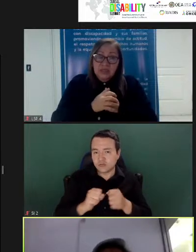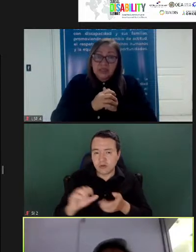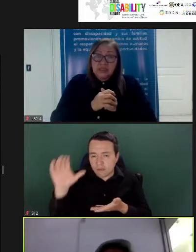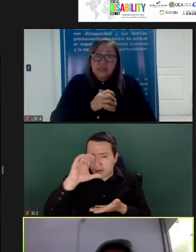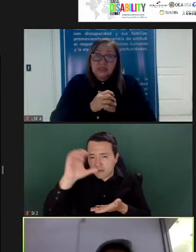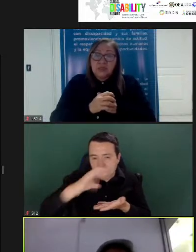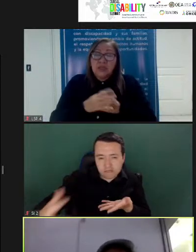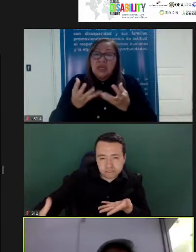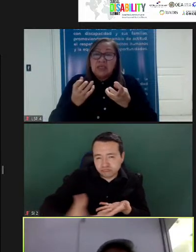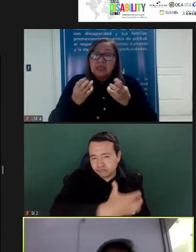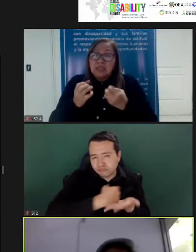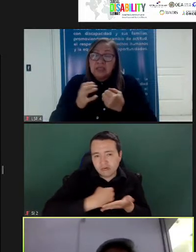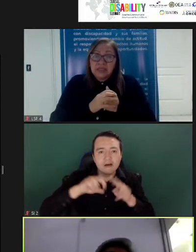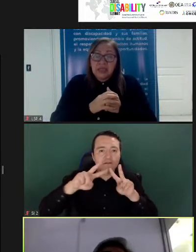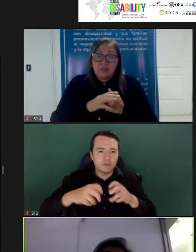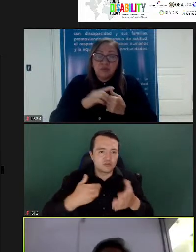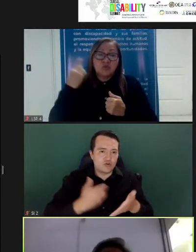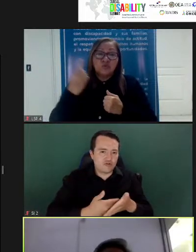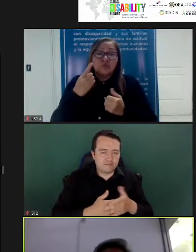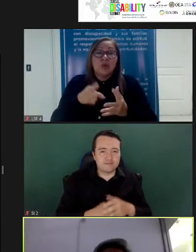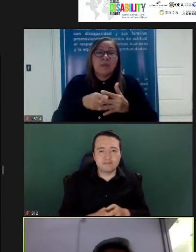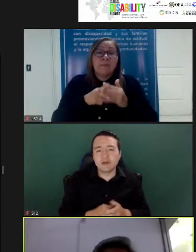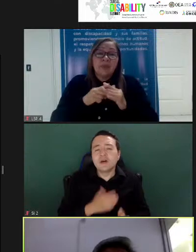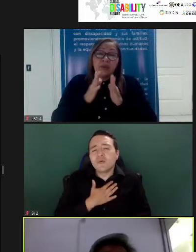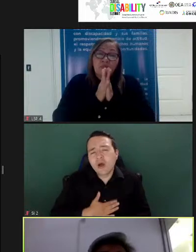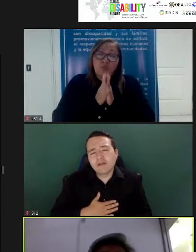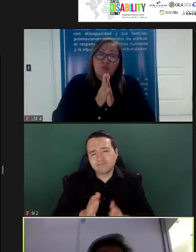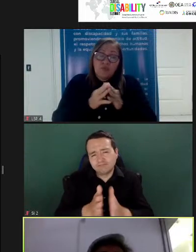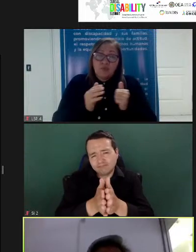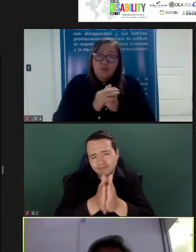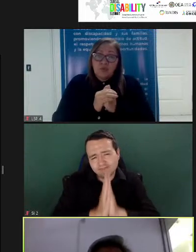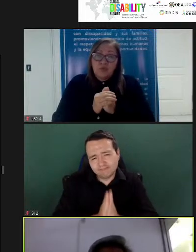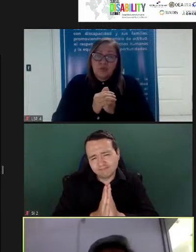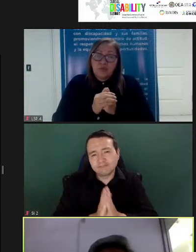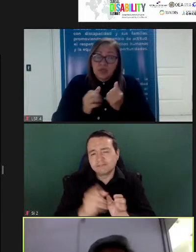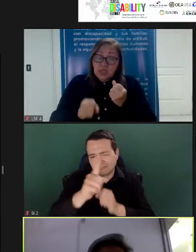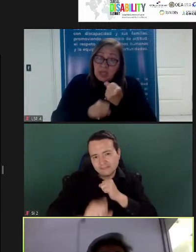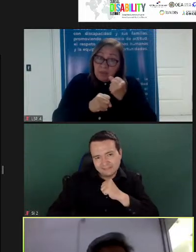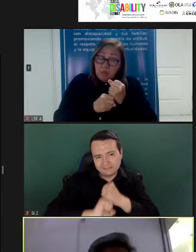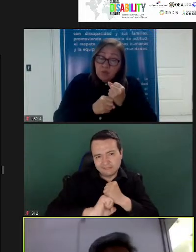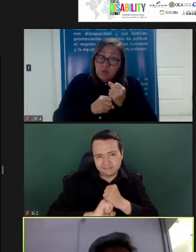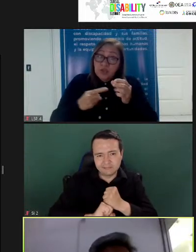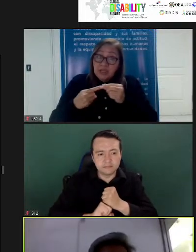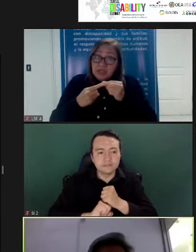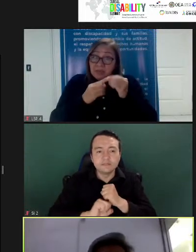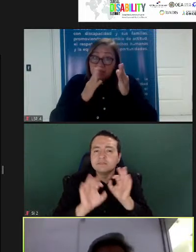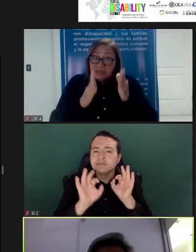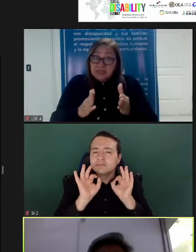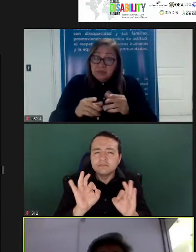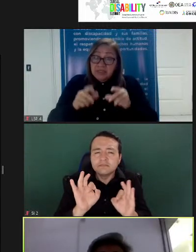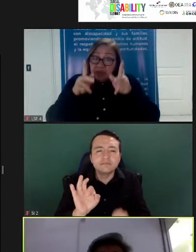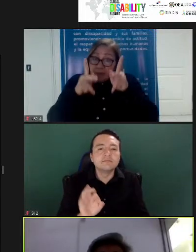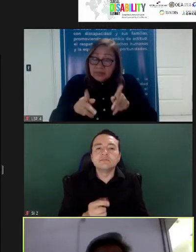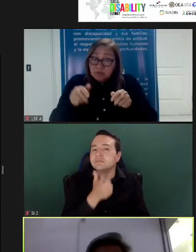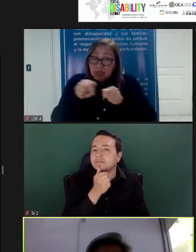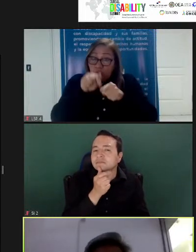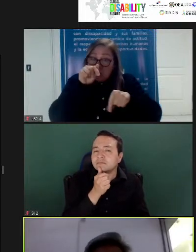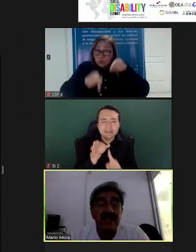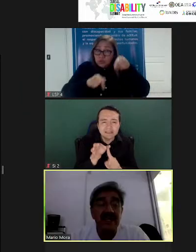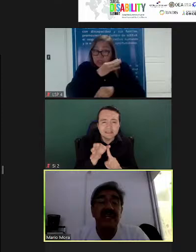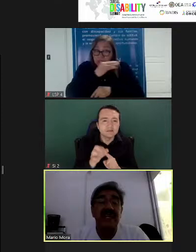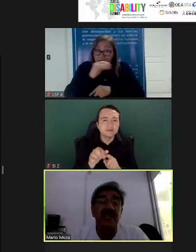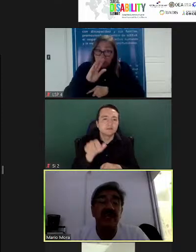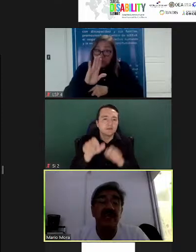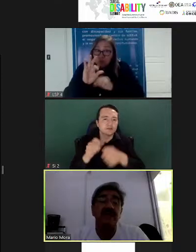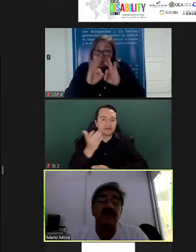of the information for these studies so i wanted to ask you for the collaboration of